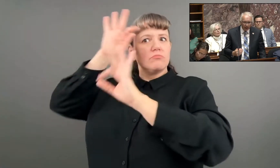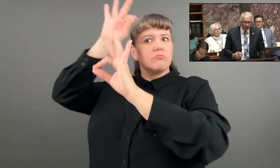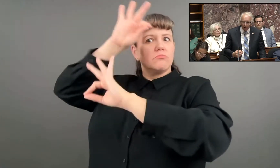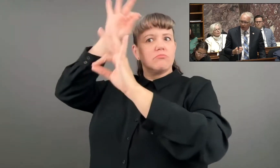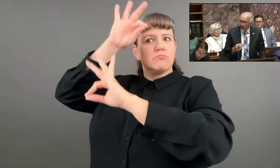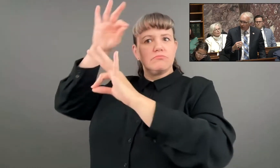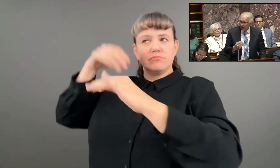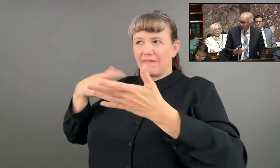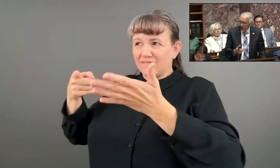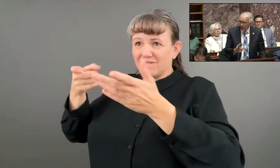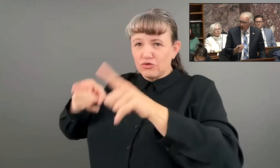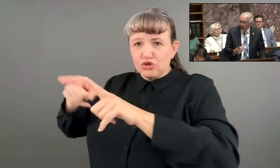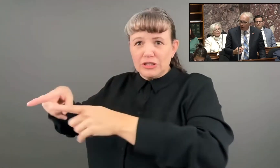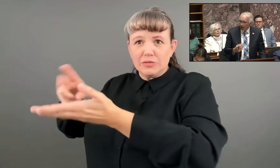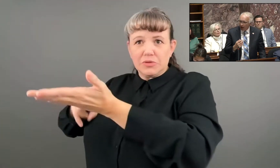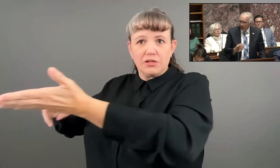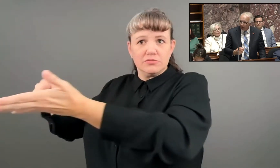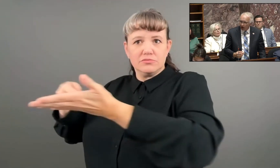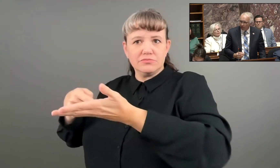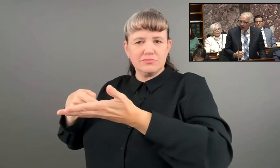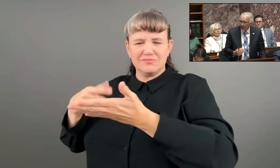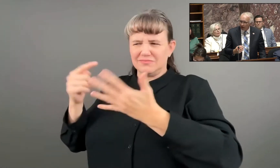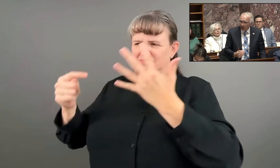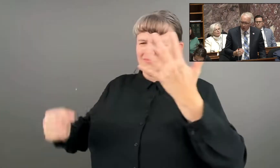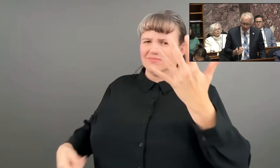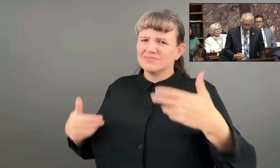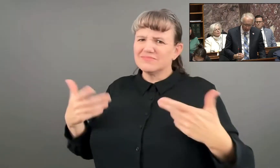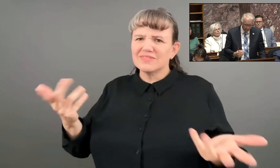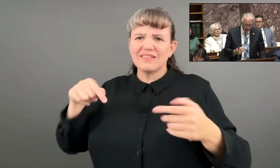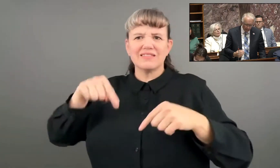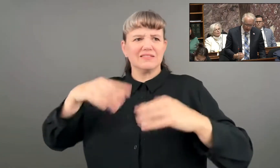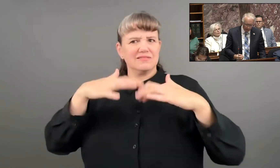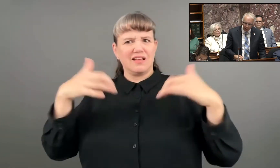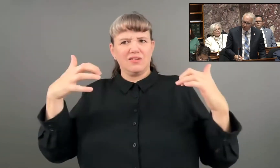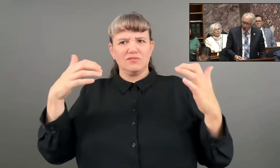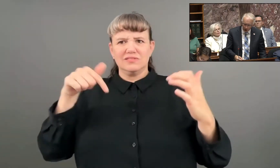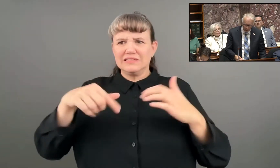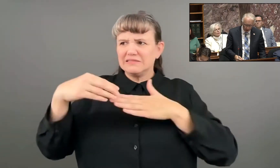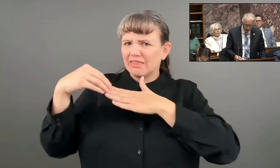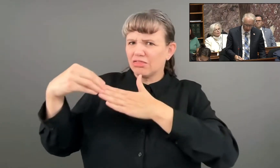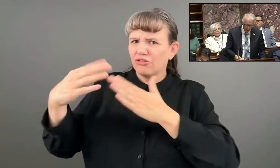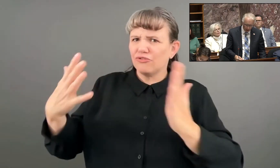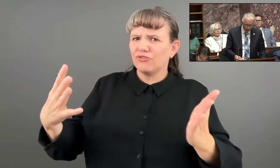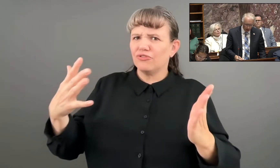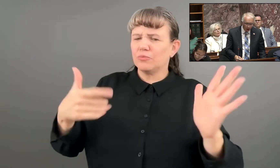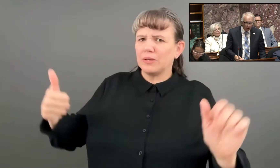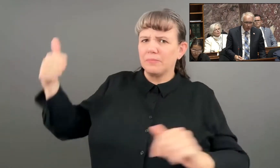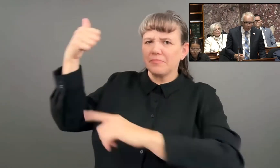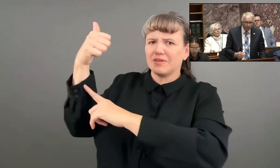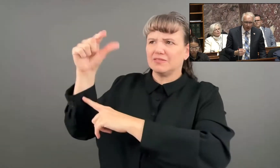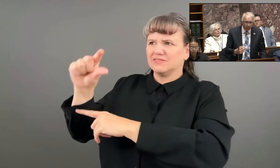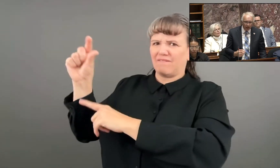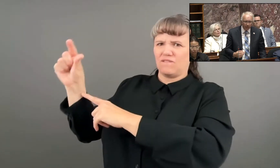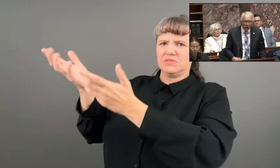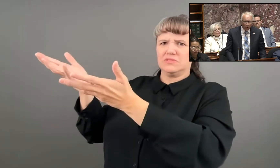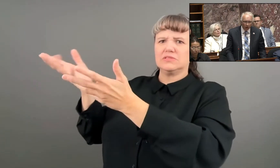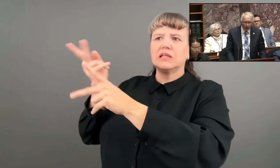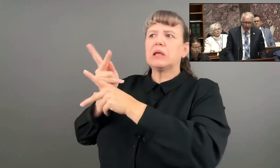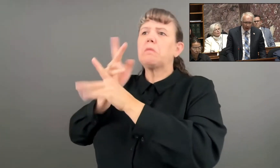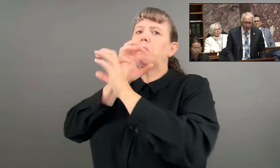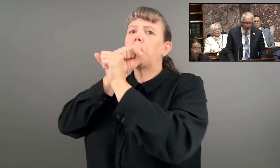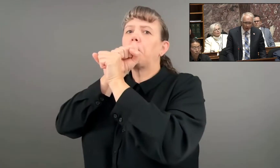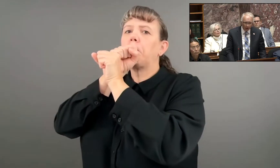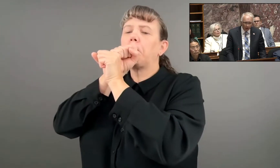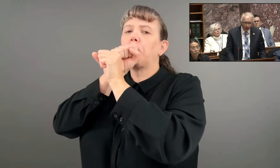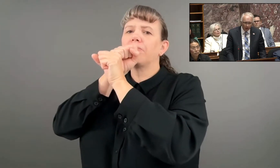this Premier, and this government is continuing to keep people in the dark. Do people even own their